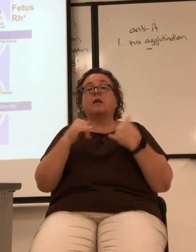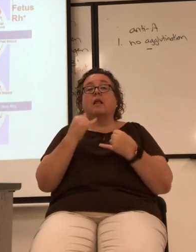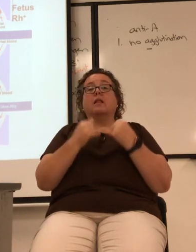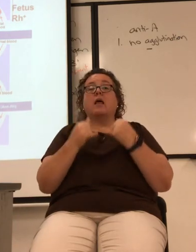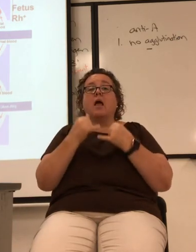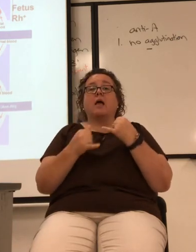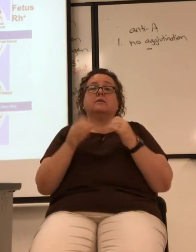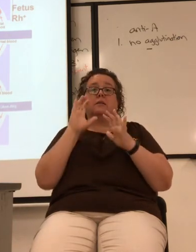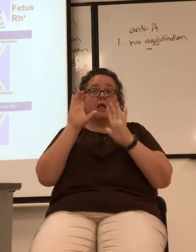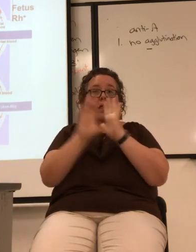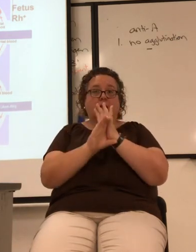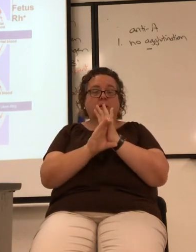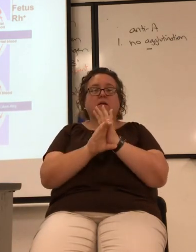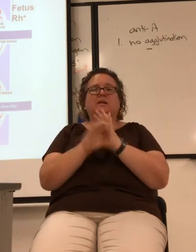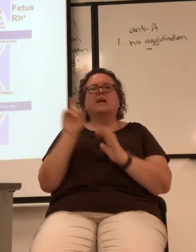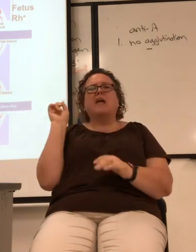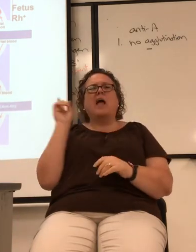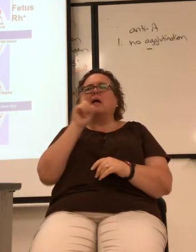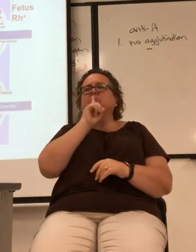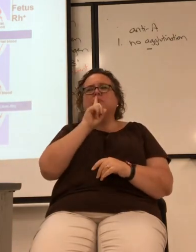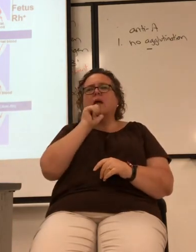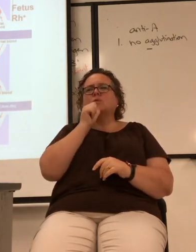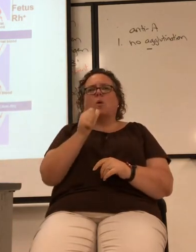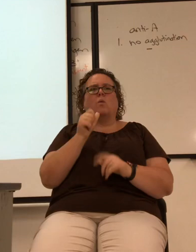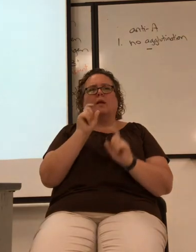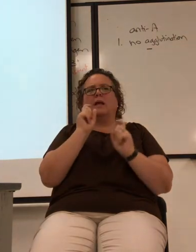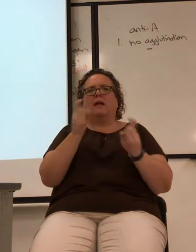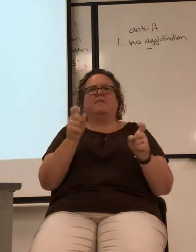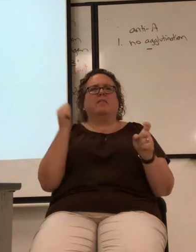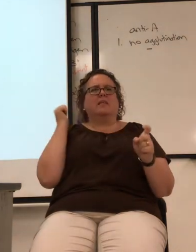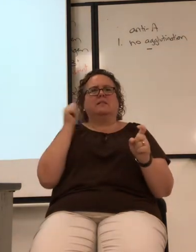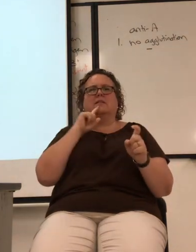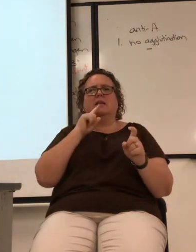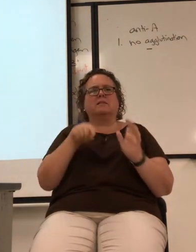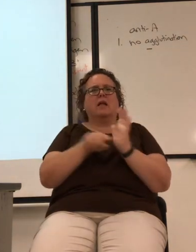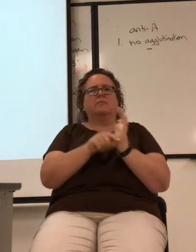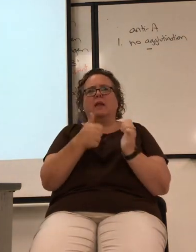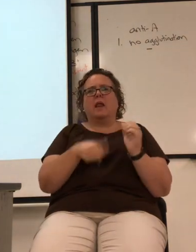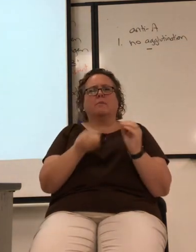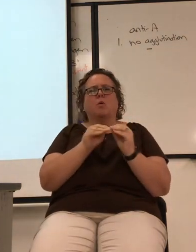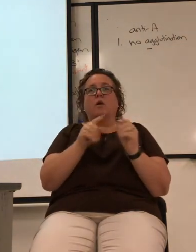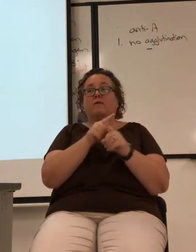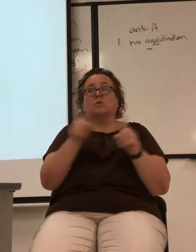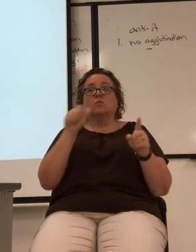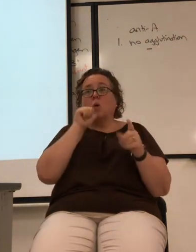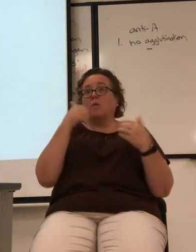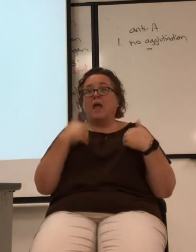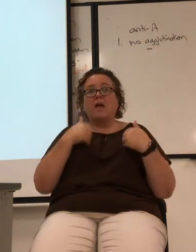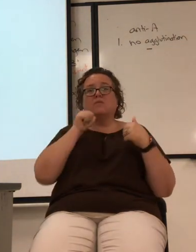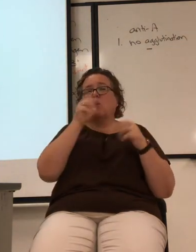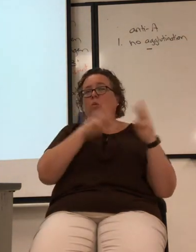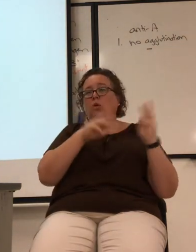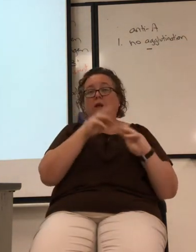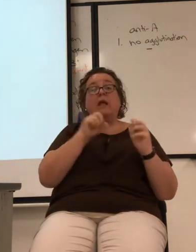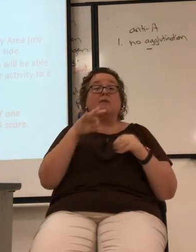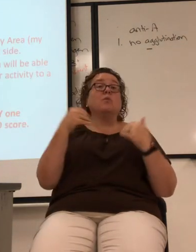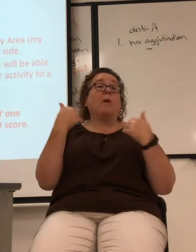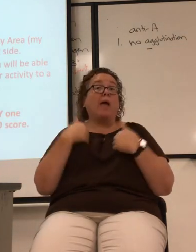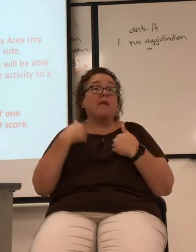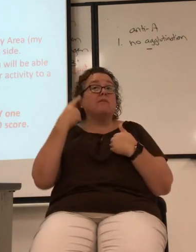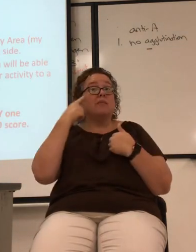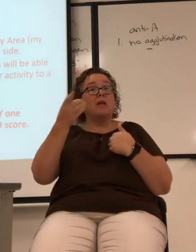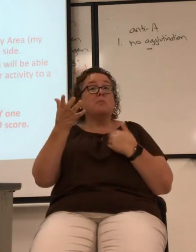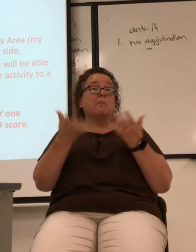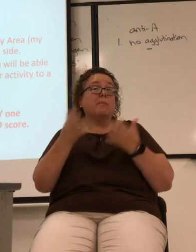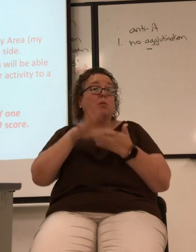says PhysioX blood analysis. I don't assign this anymore. If you don't have PhysioX, don't worry about it. If you have PhysioX and you think you might learn